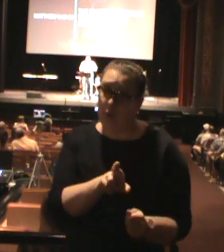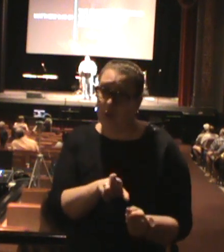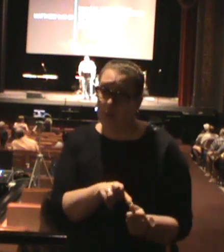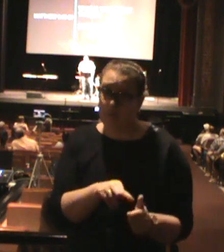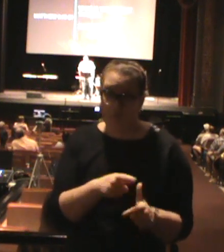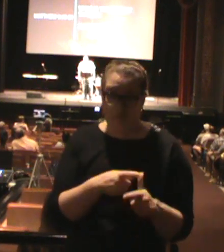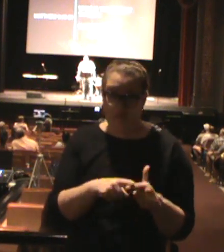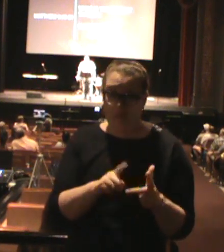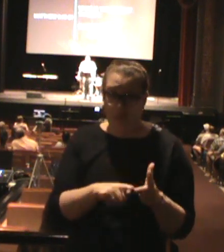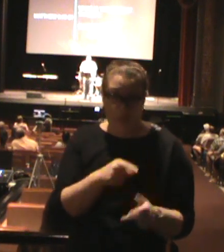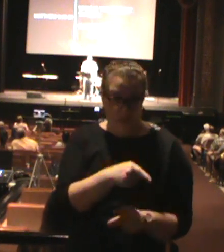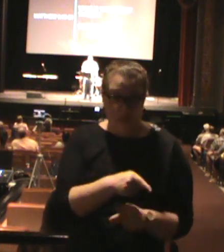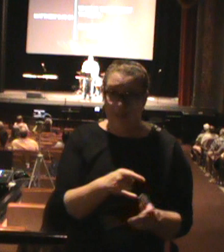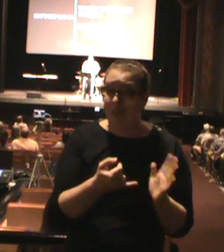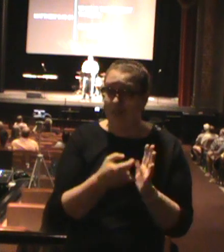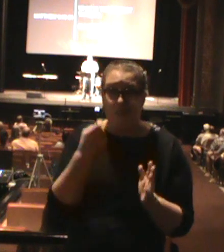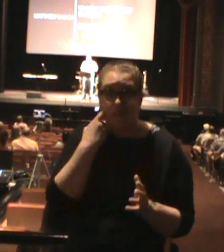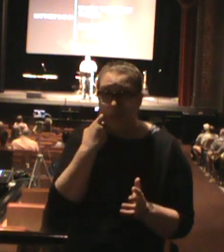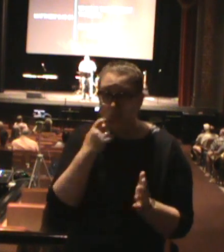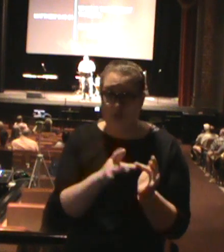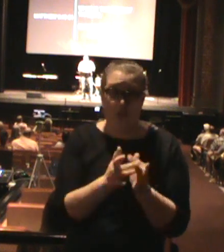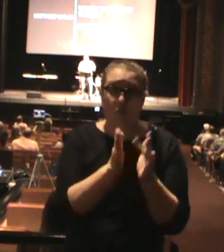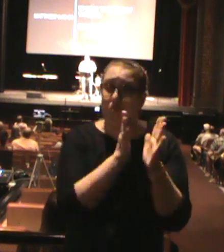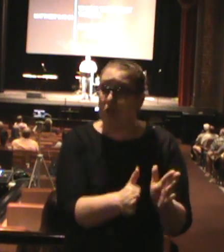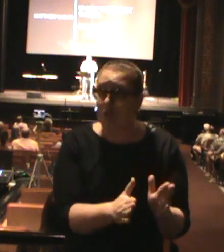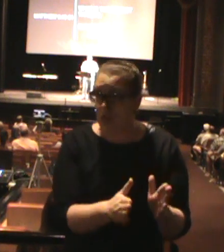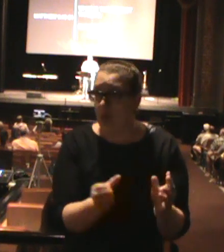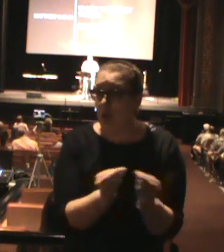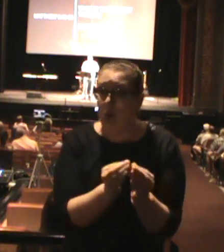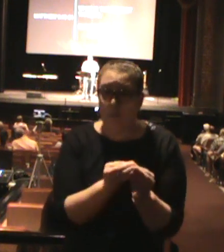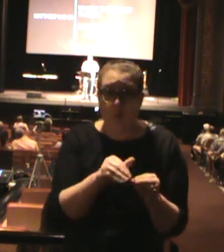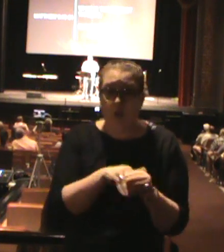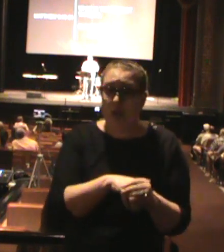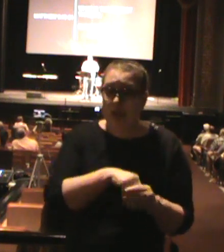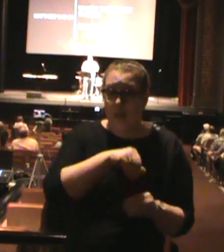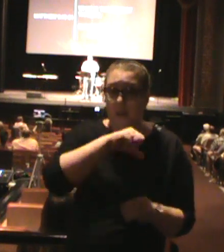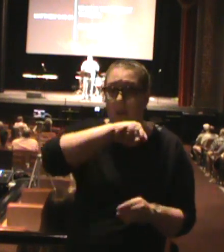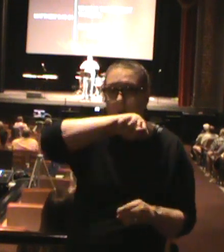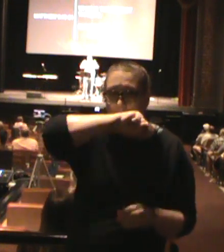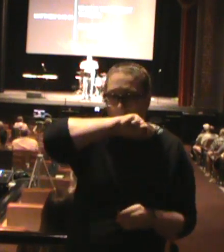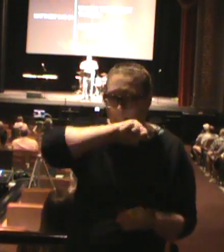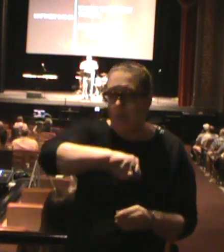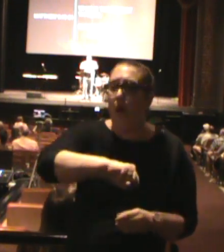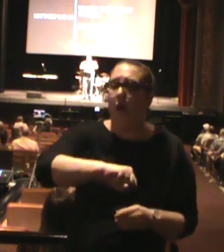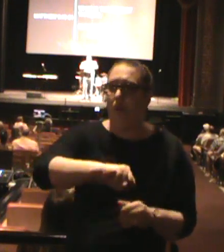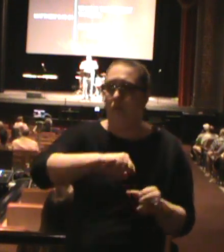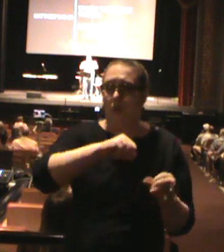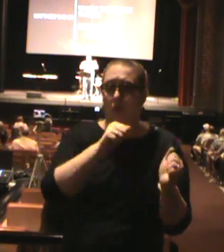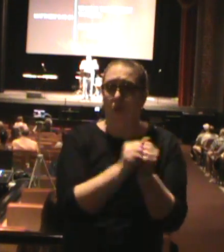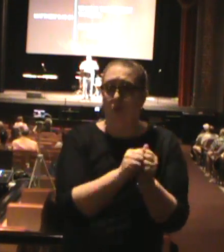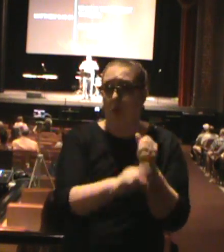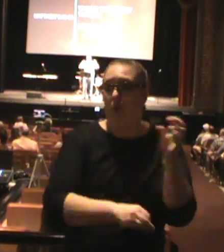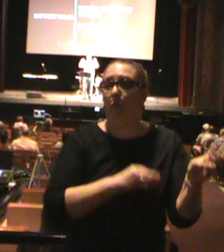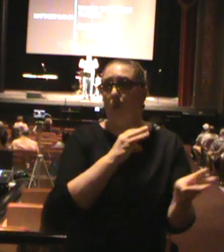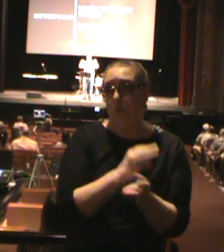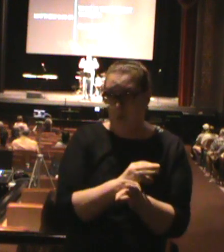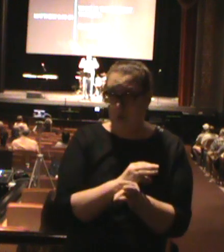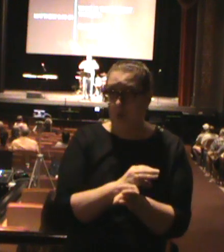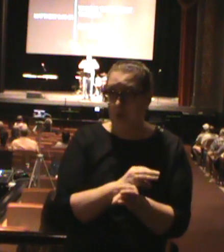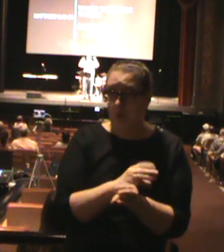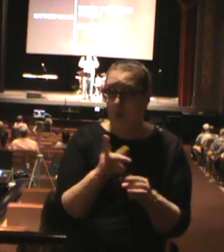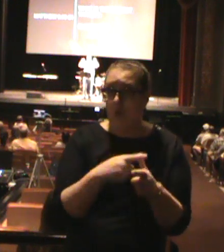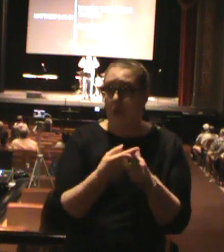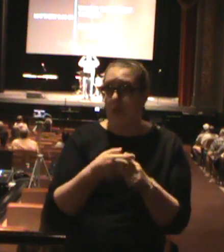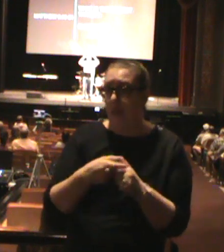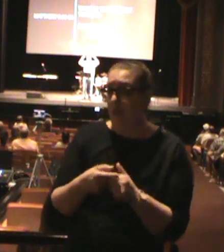are Christians. Christians who are more in love with this world than they are in love with